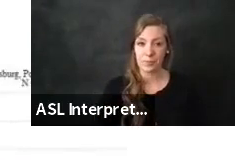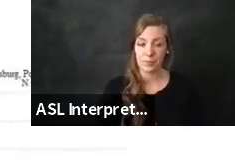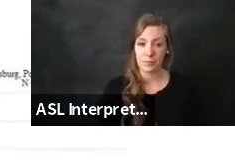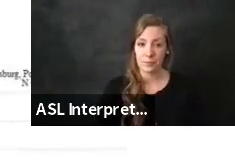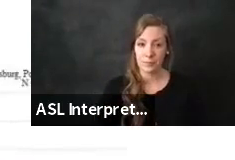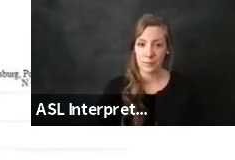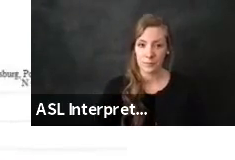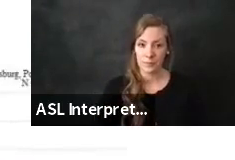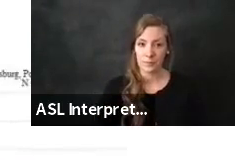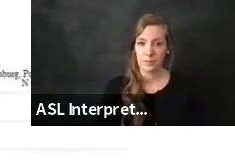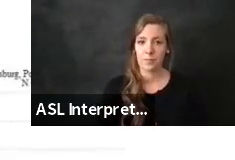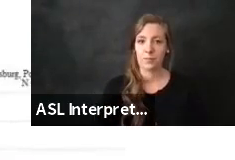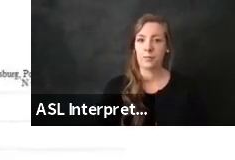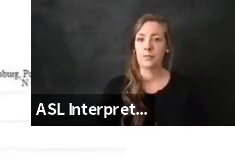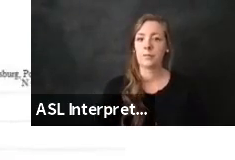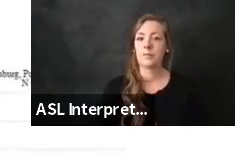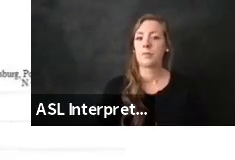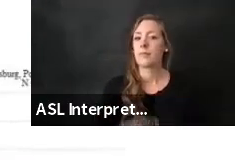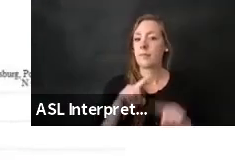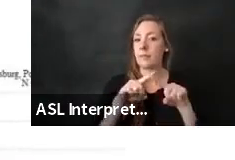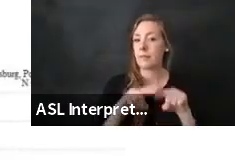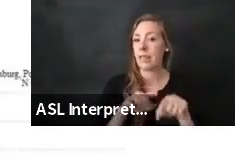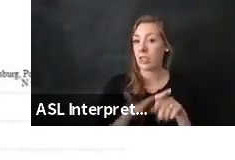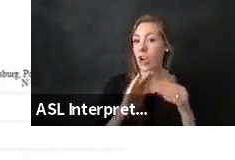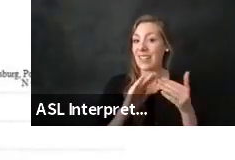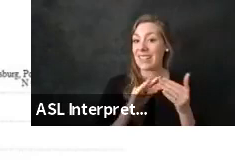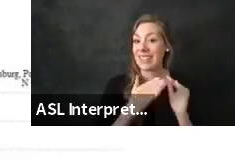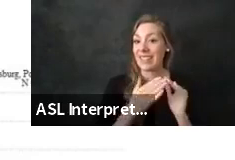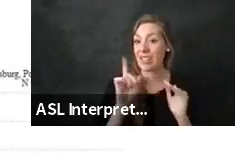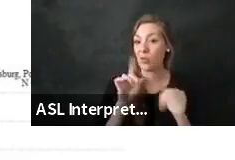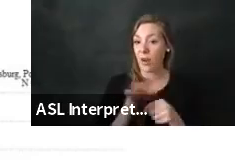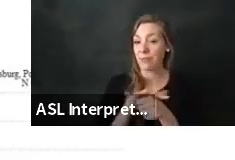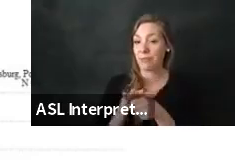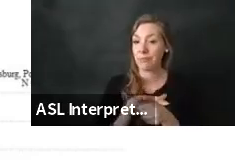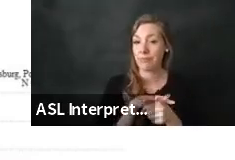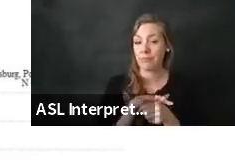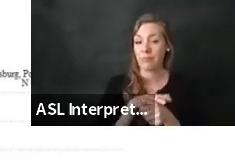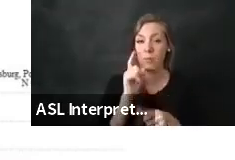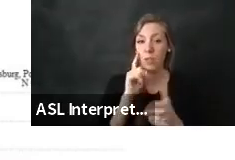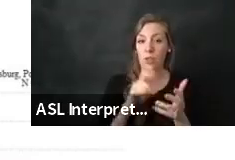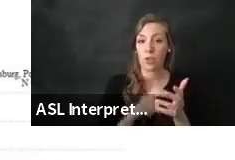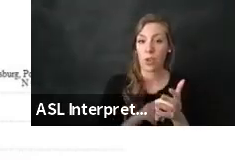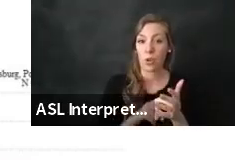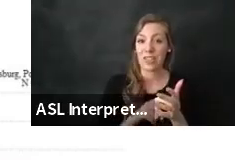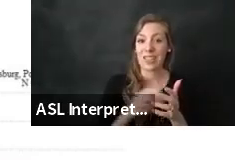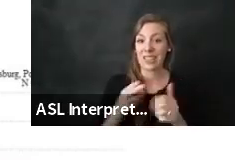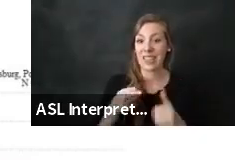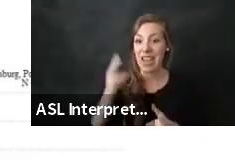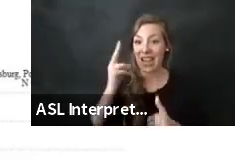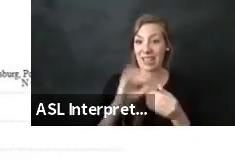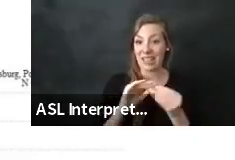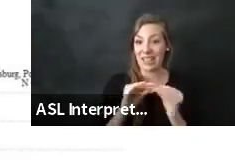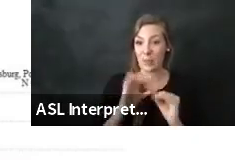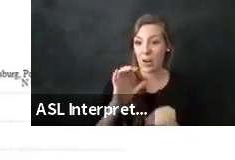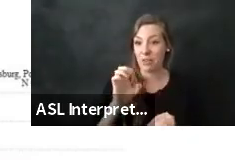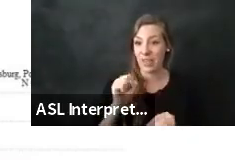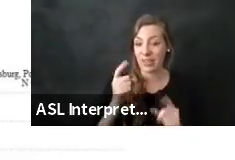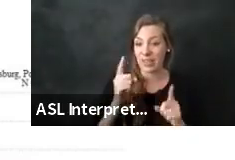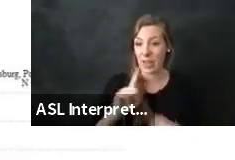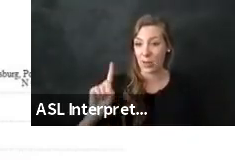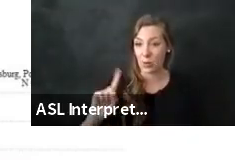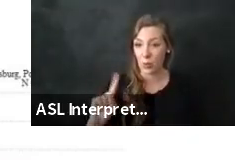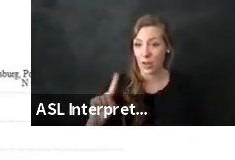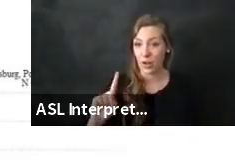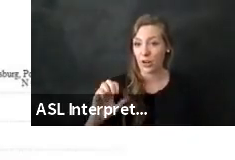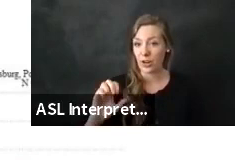Looking at trends by city in the past 60 days, we see that the greatest number of cases are occurring in